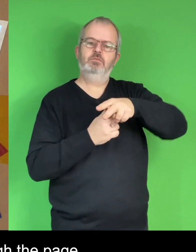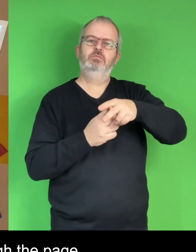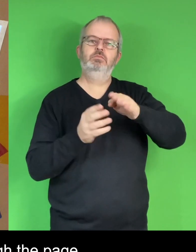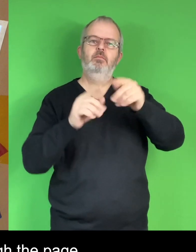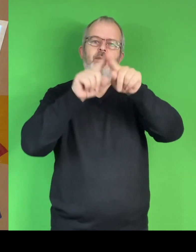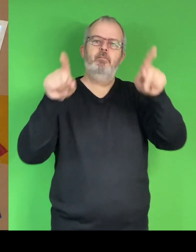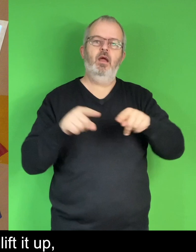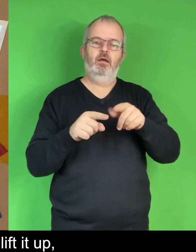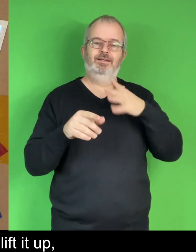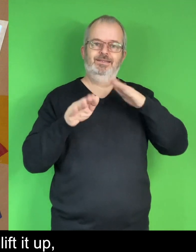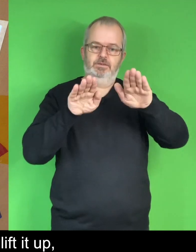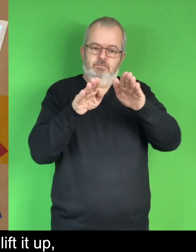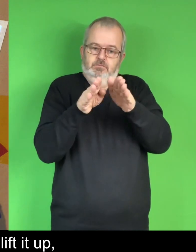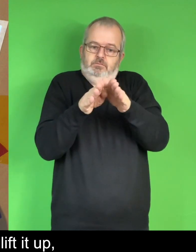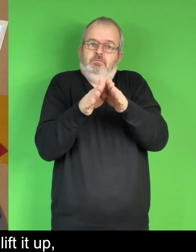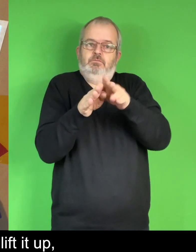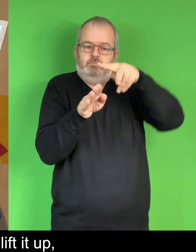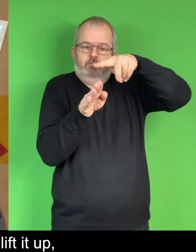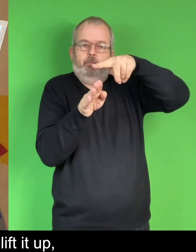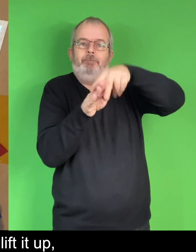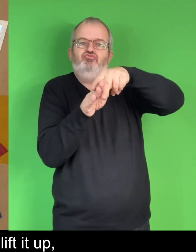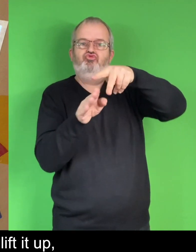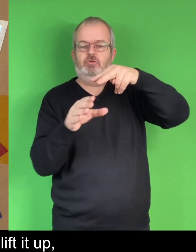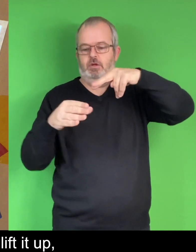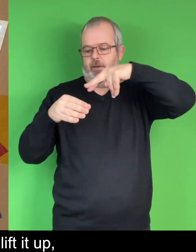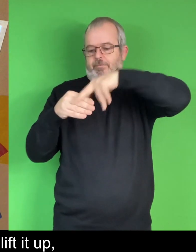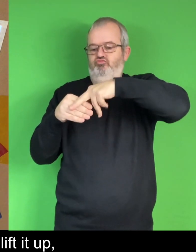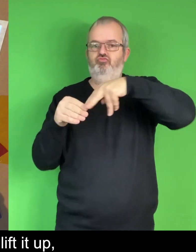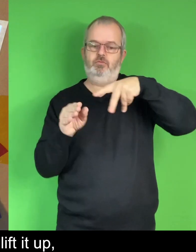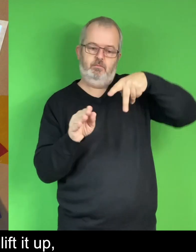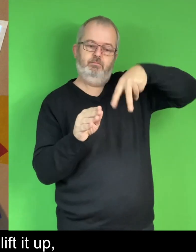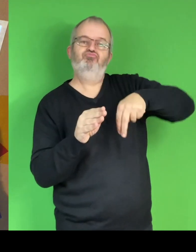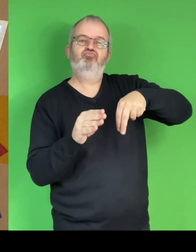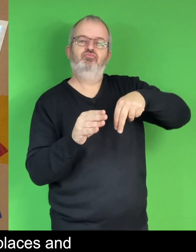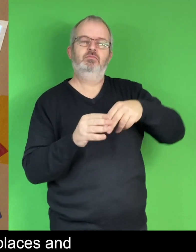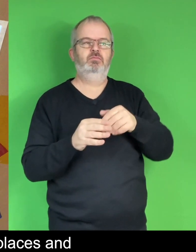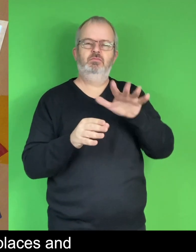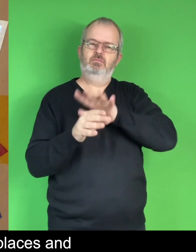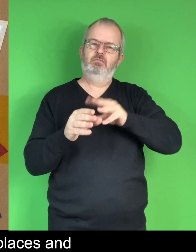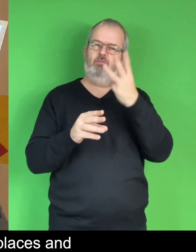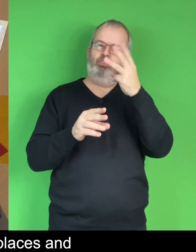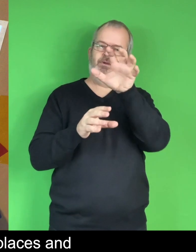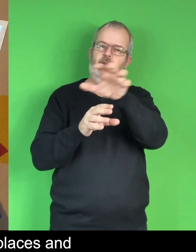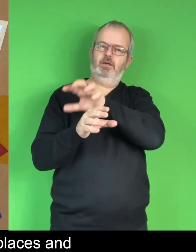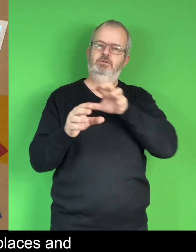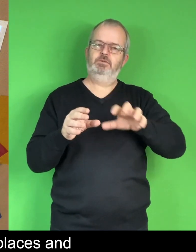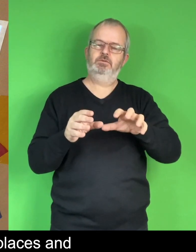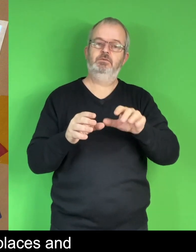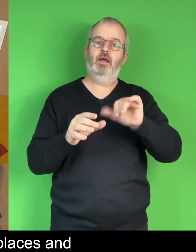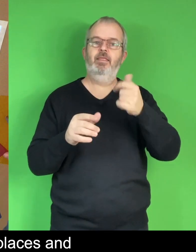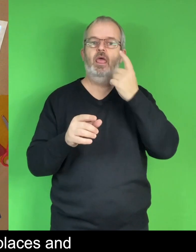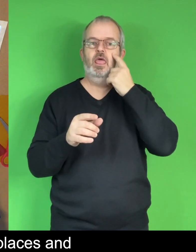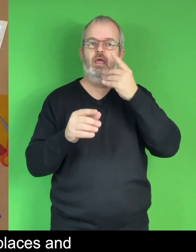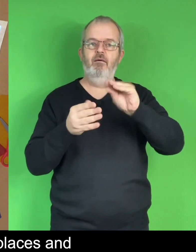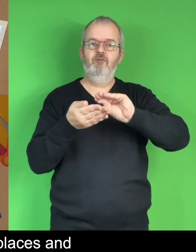the page. So this is where you lift it up, pinch it together and cut. Do that in about 3 places, and